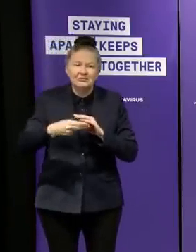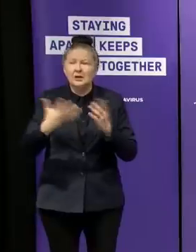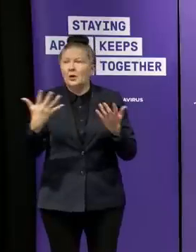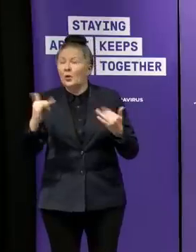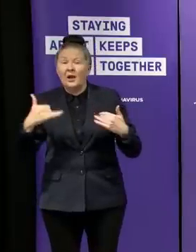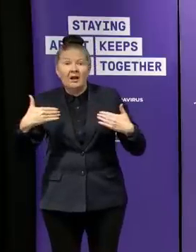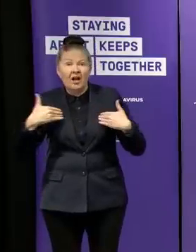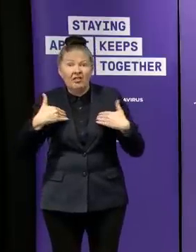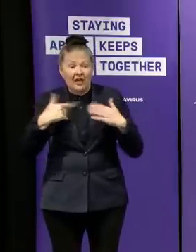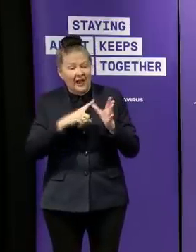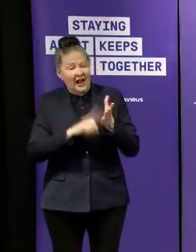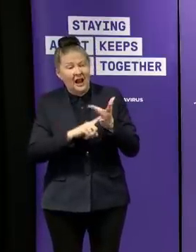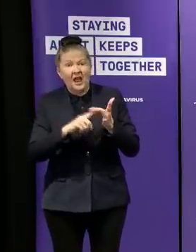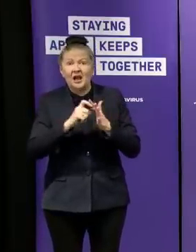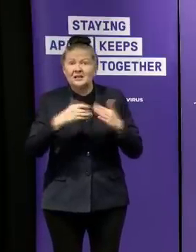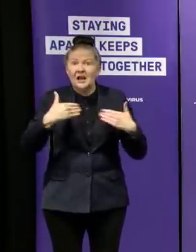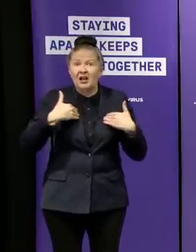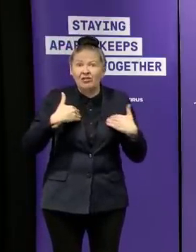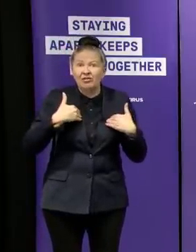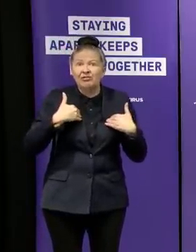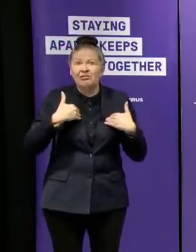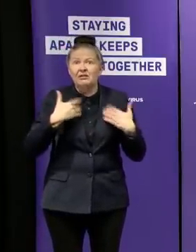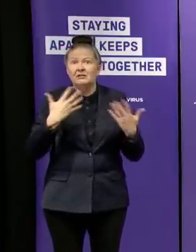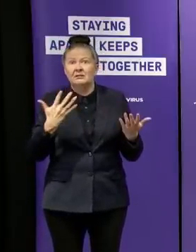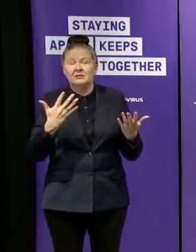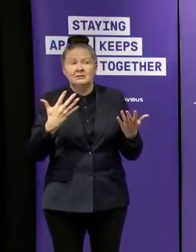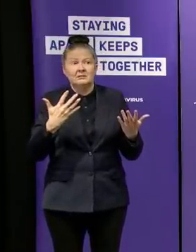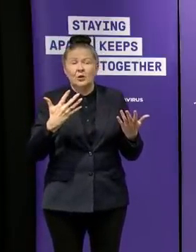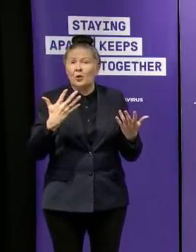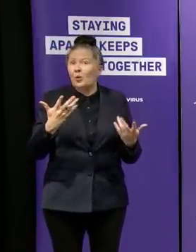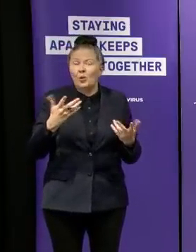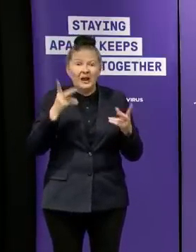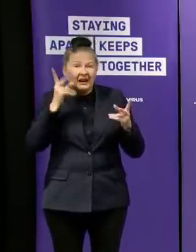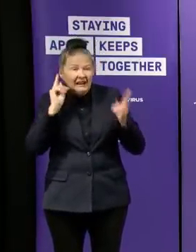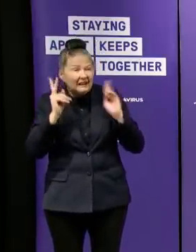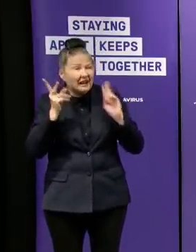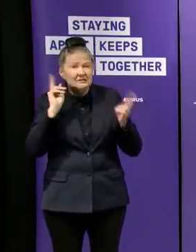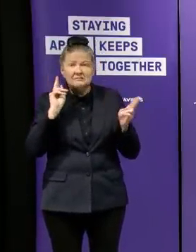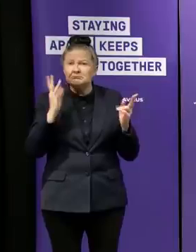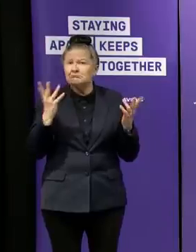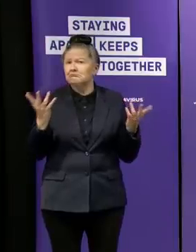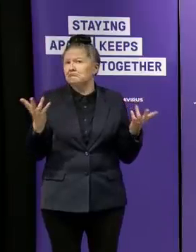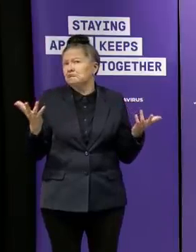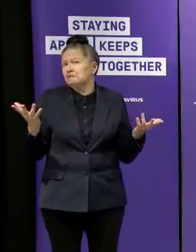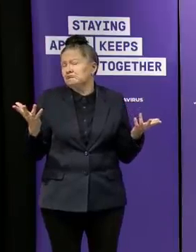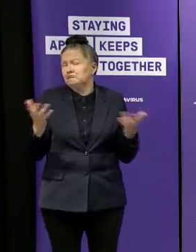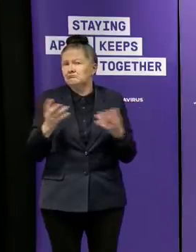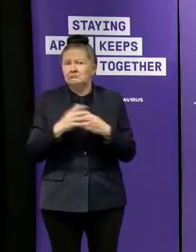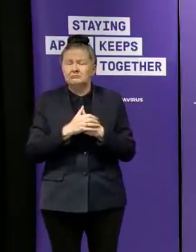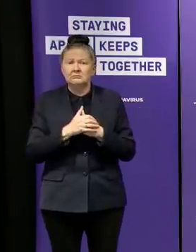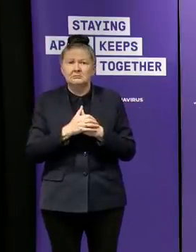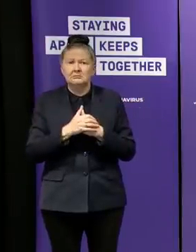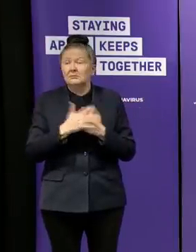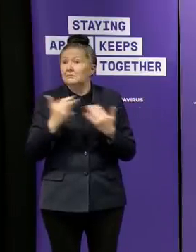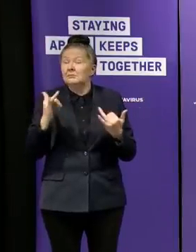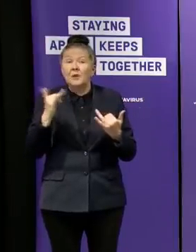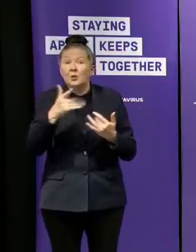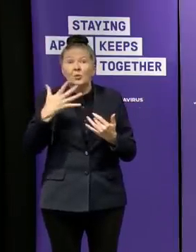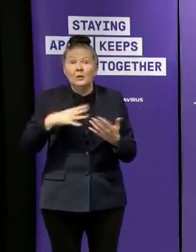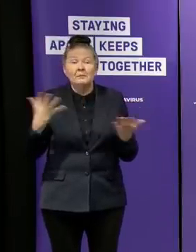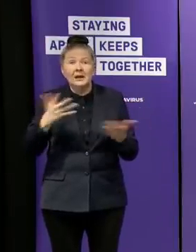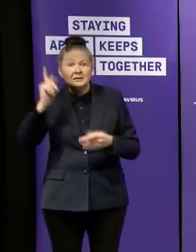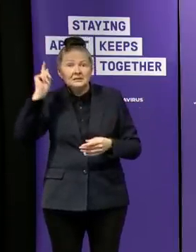health or indeed going and getting a haircut, and you can go and play tennis or golf